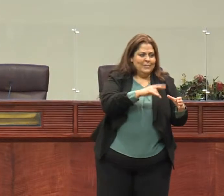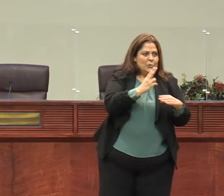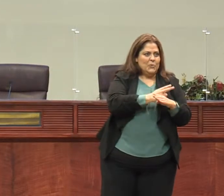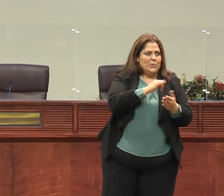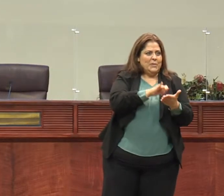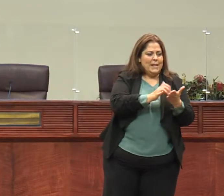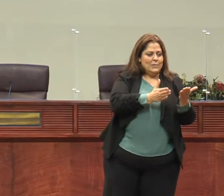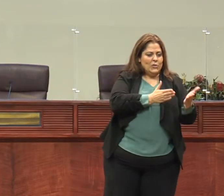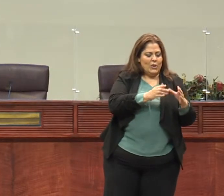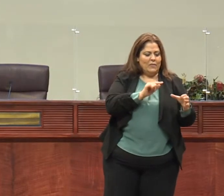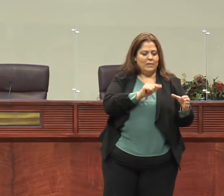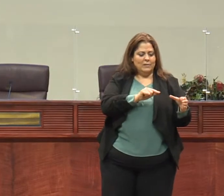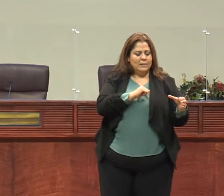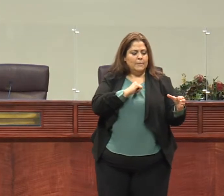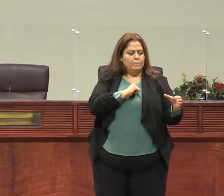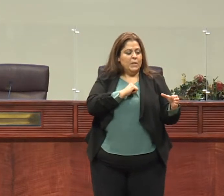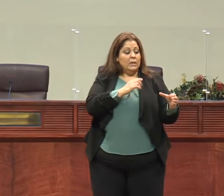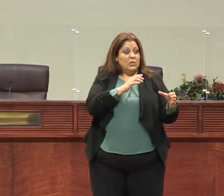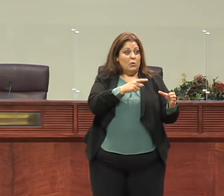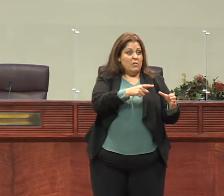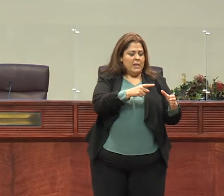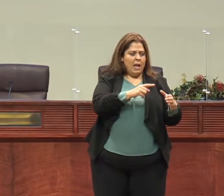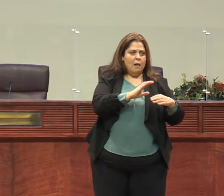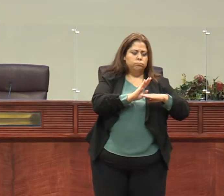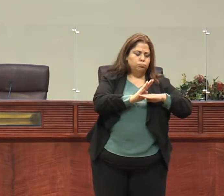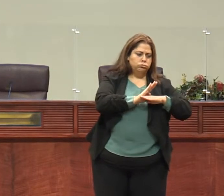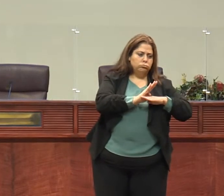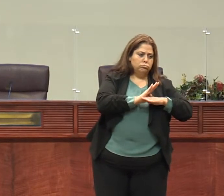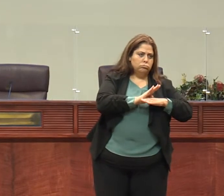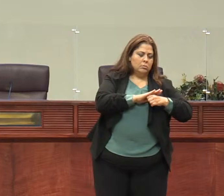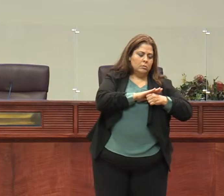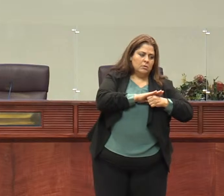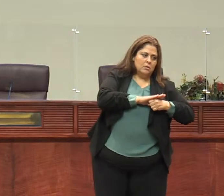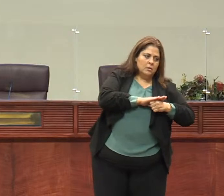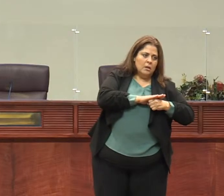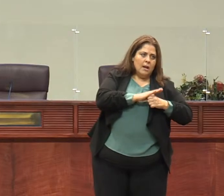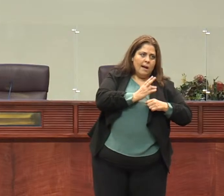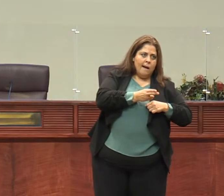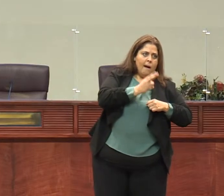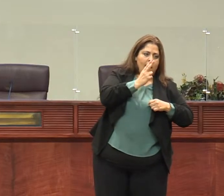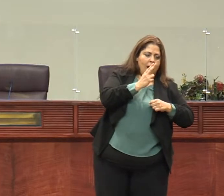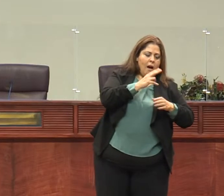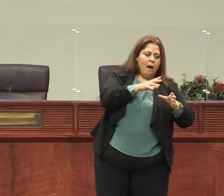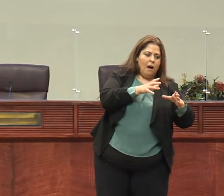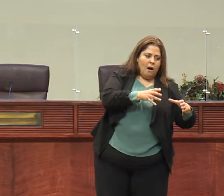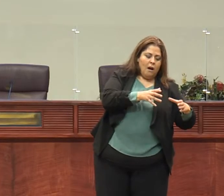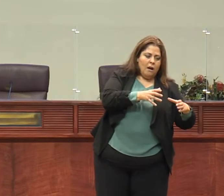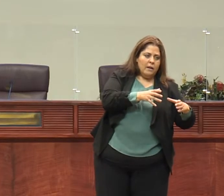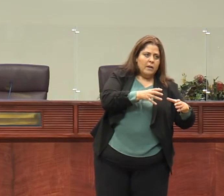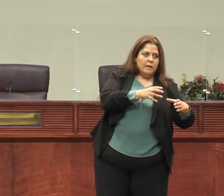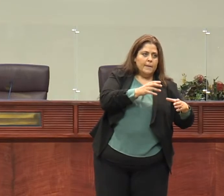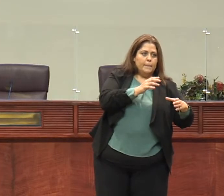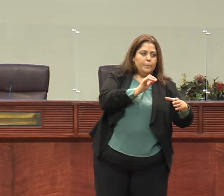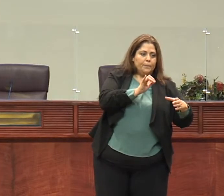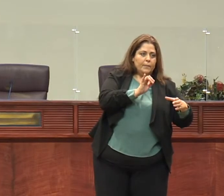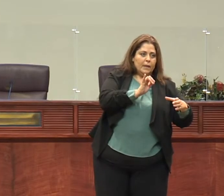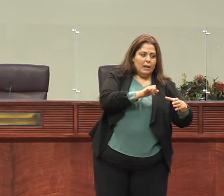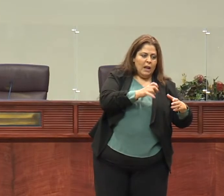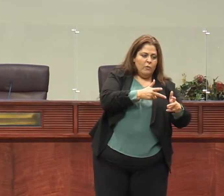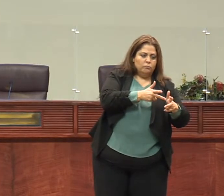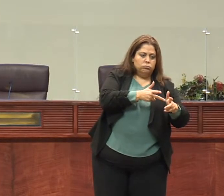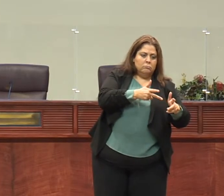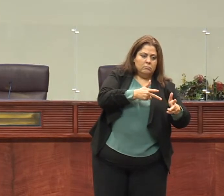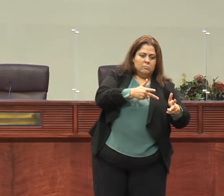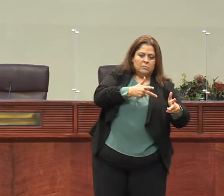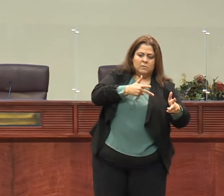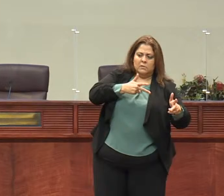So this will relieve some of the backup of the testing lines there